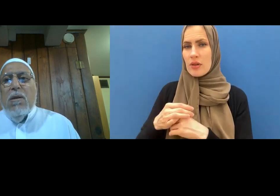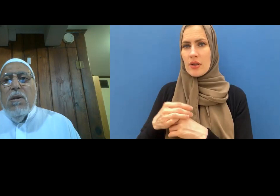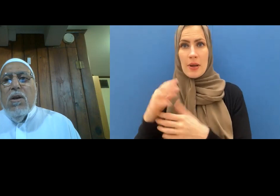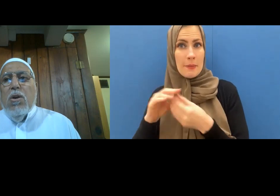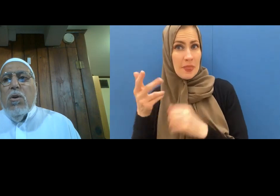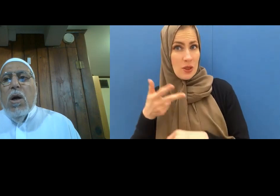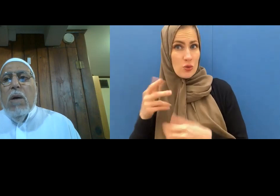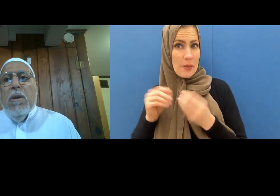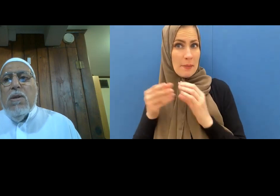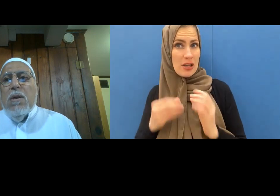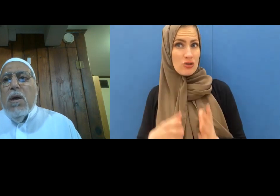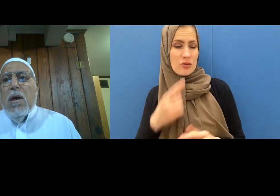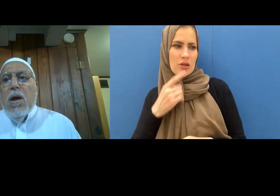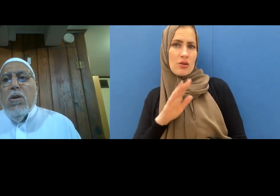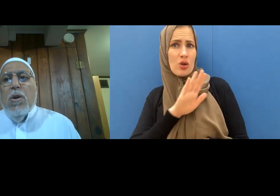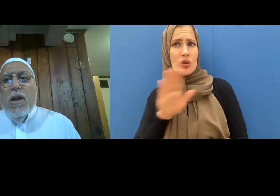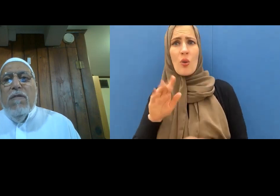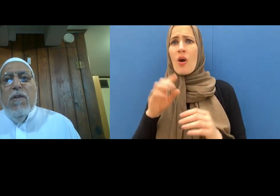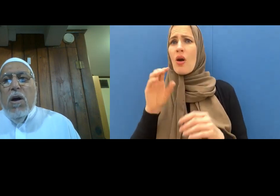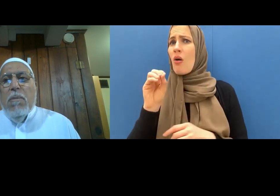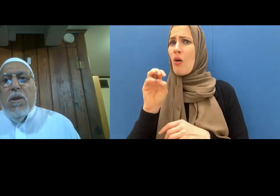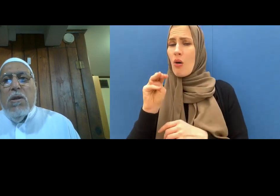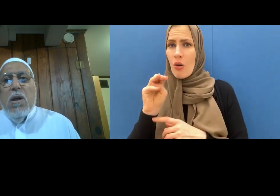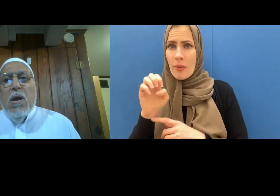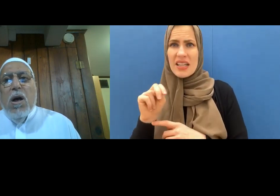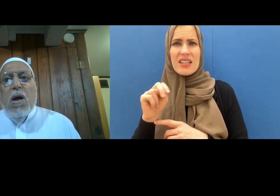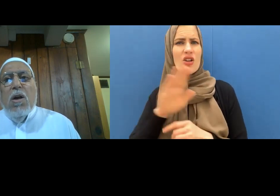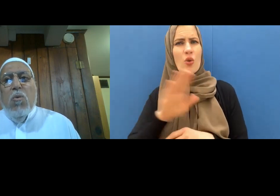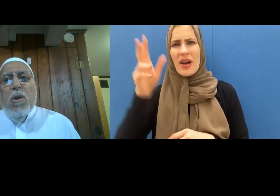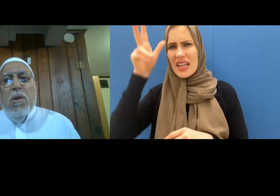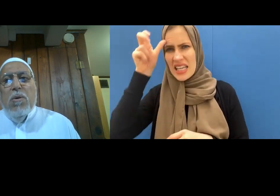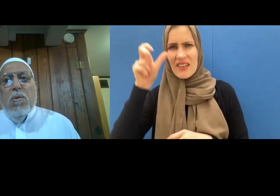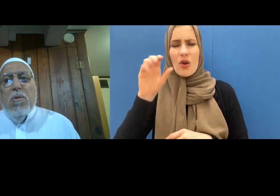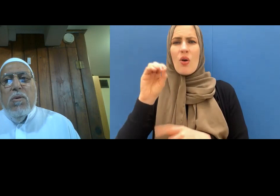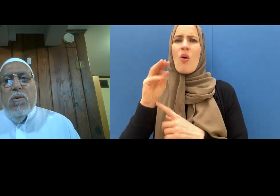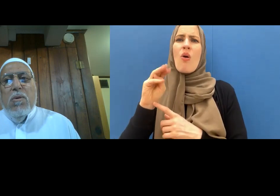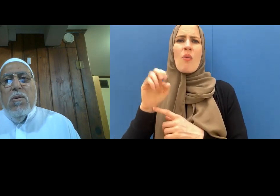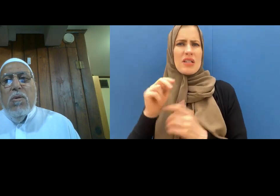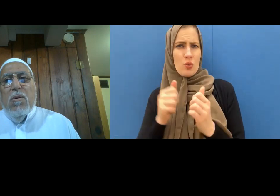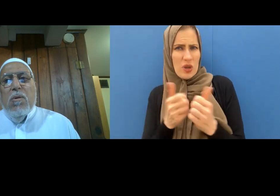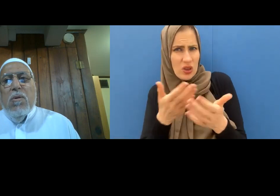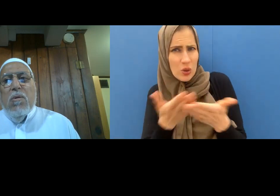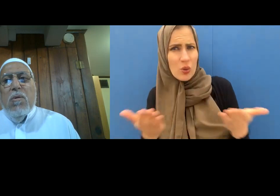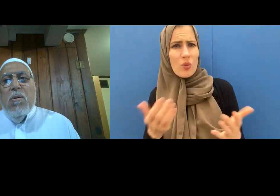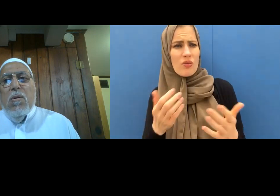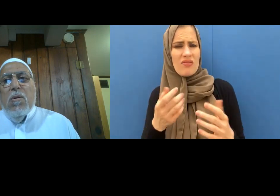saying, your omens, your evil omens are with you,